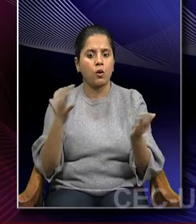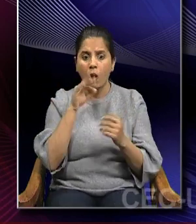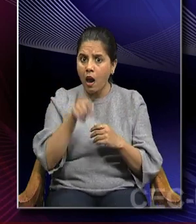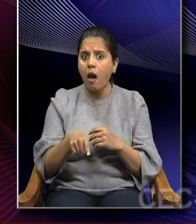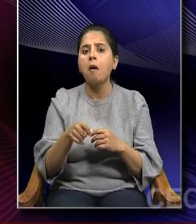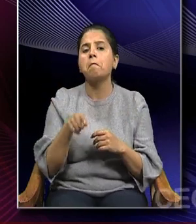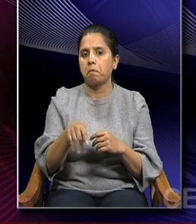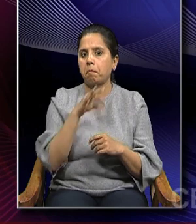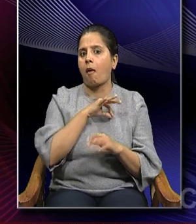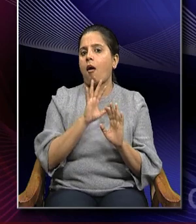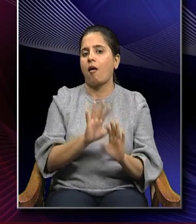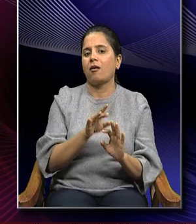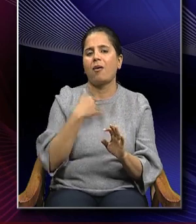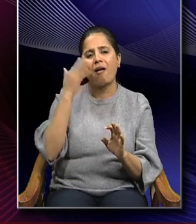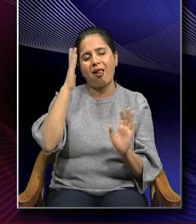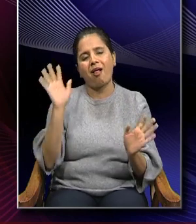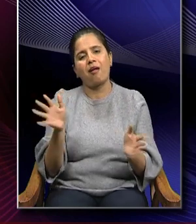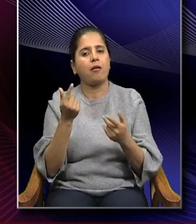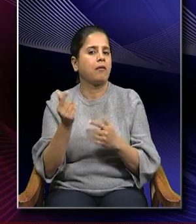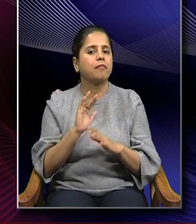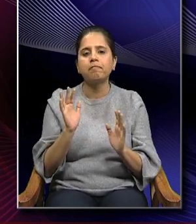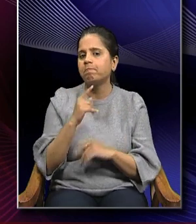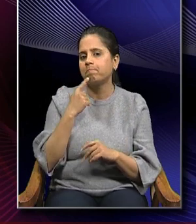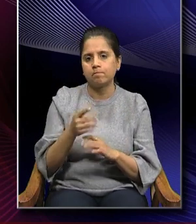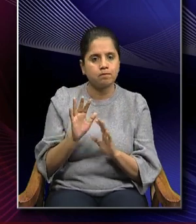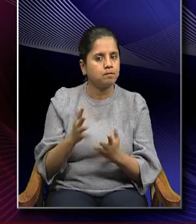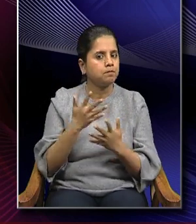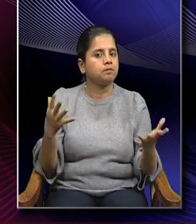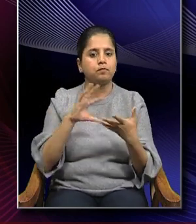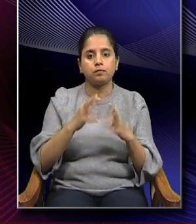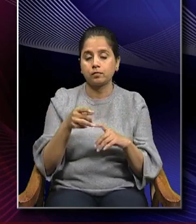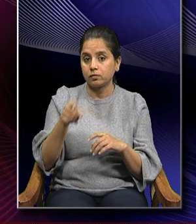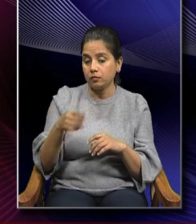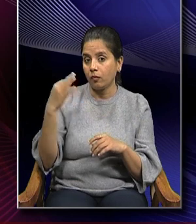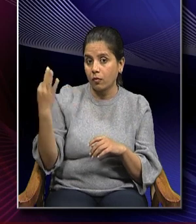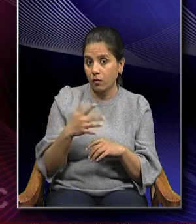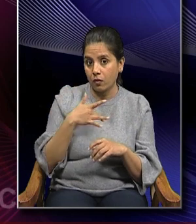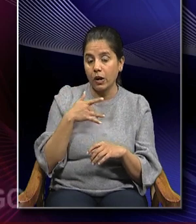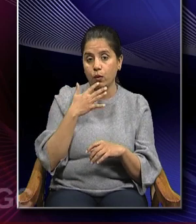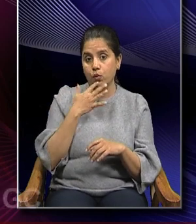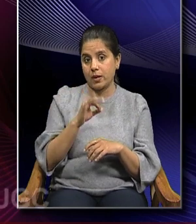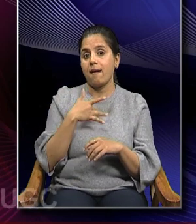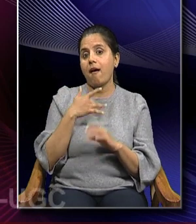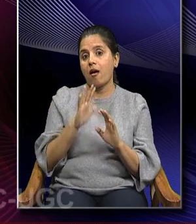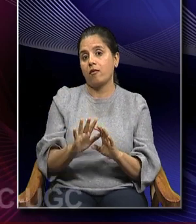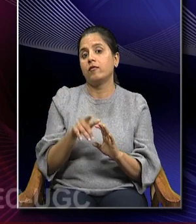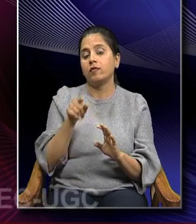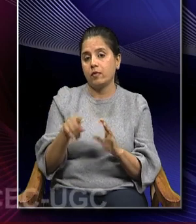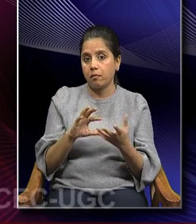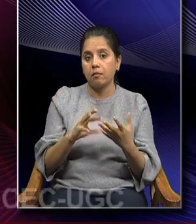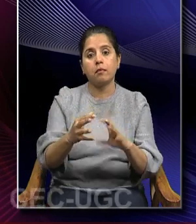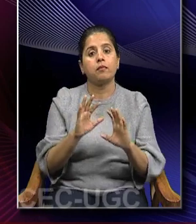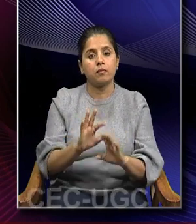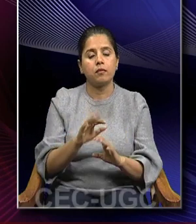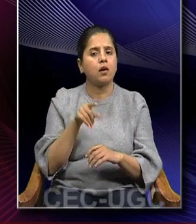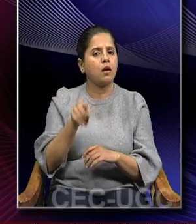with the new product which is truly new and which is new in a real sense or true sense. So,